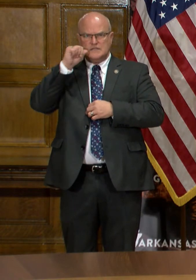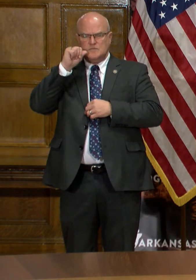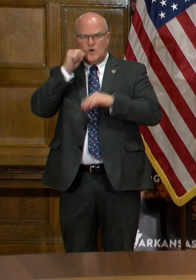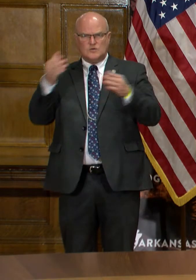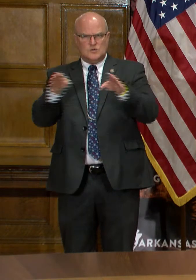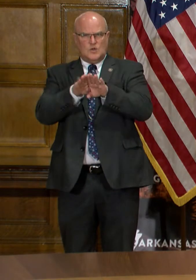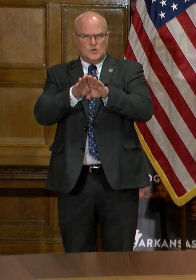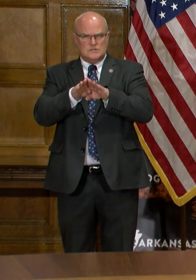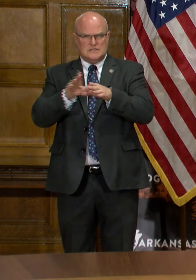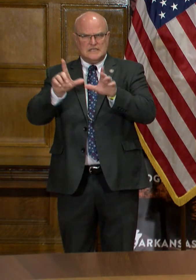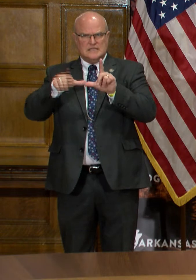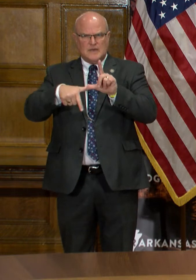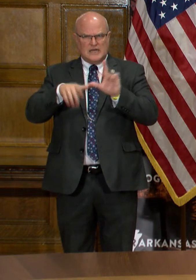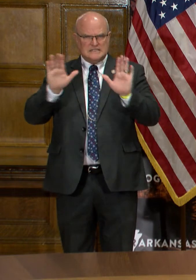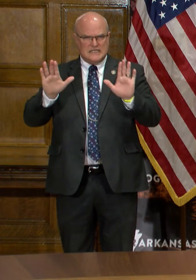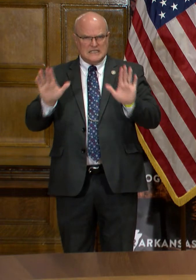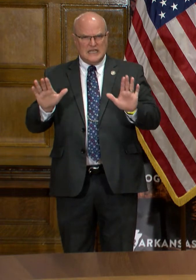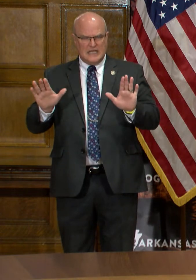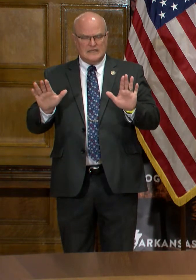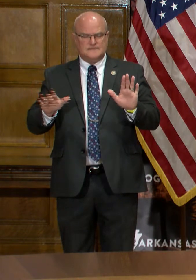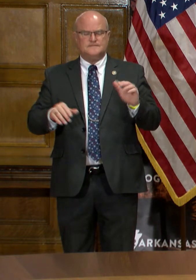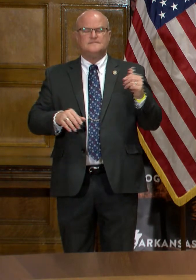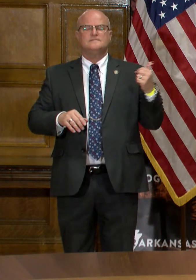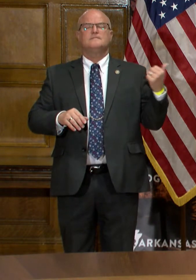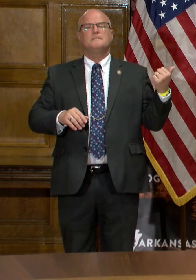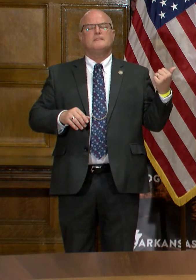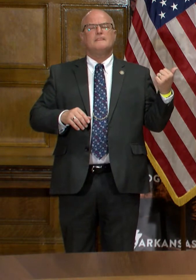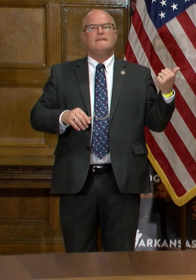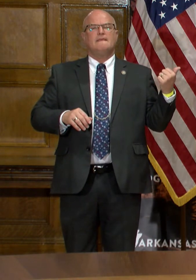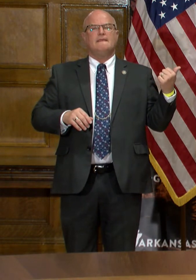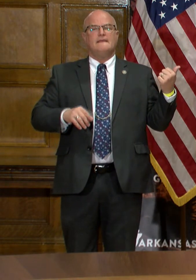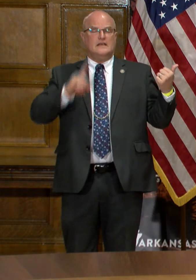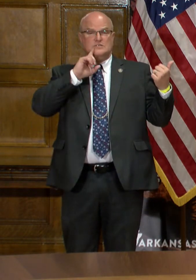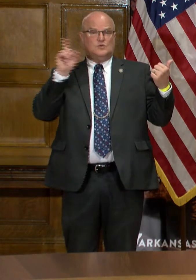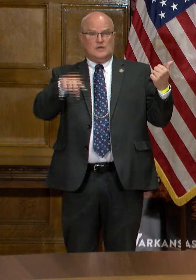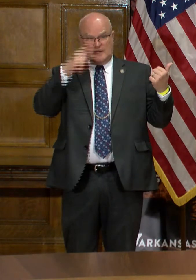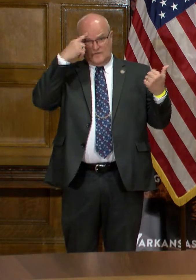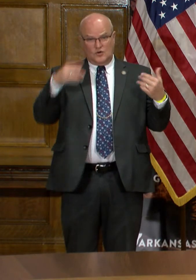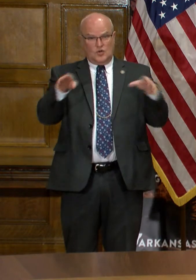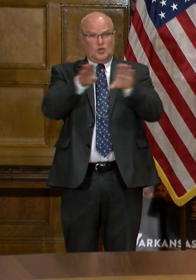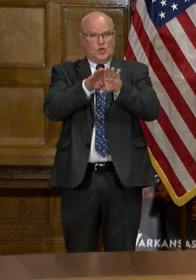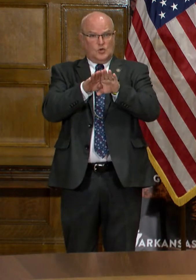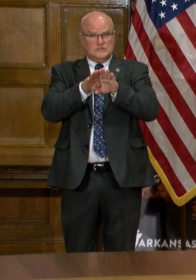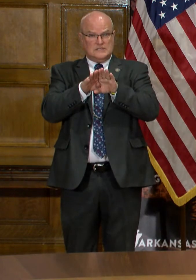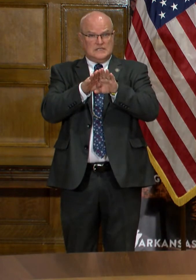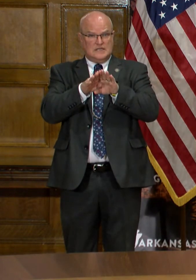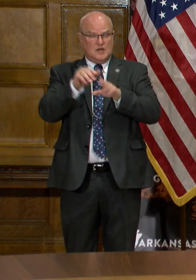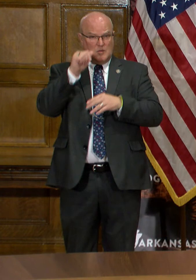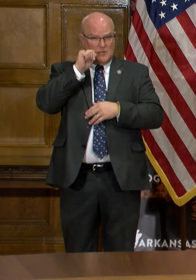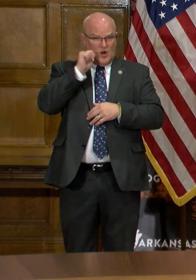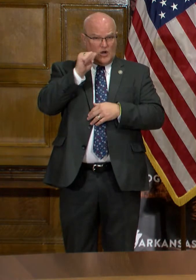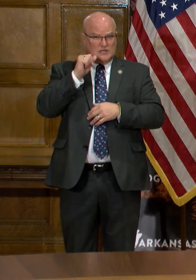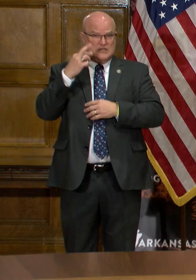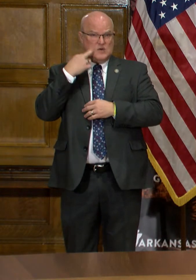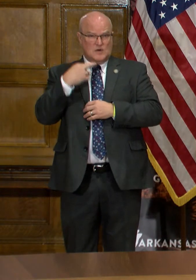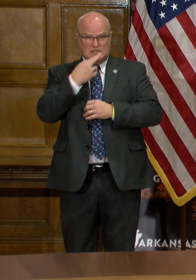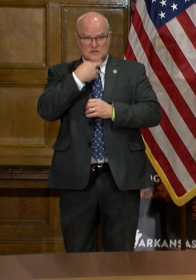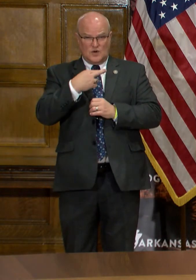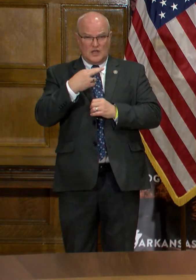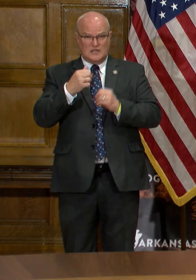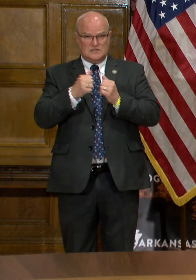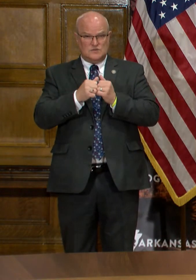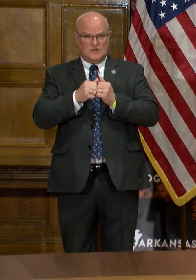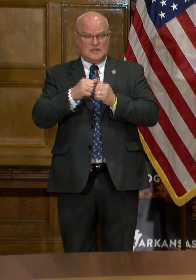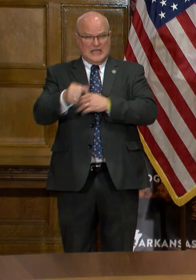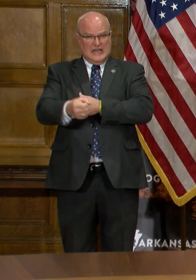extend that? The directive for closing bars and restaurants with